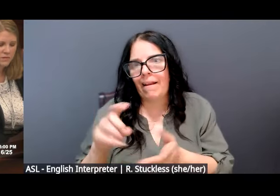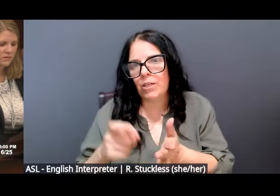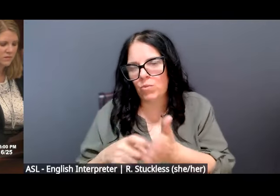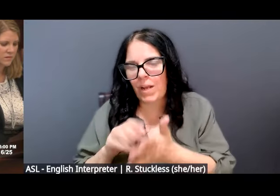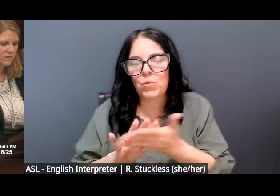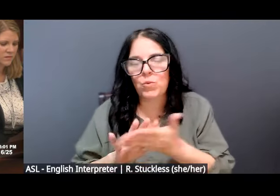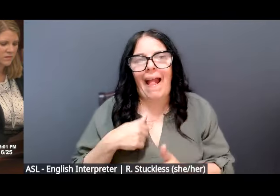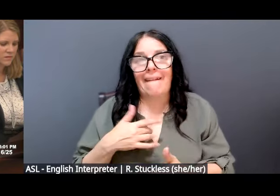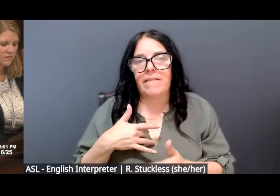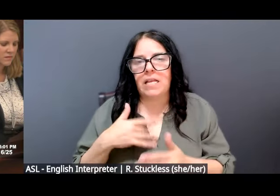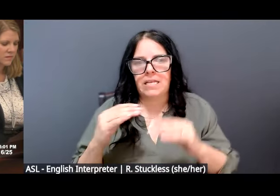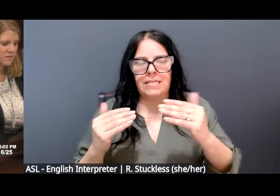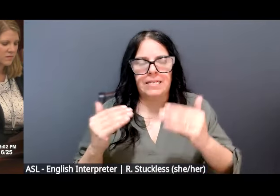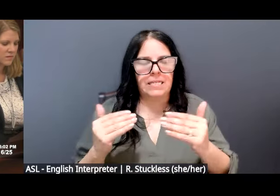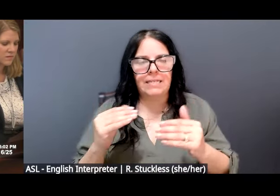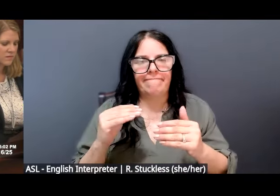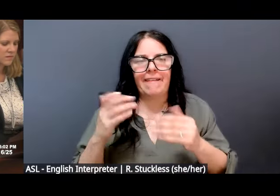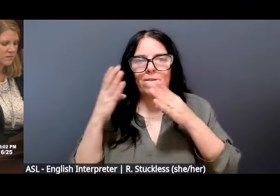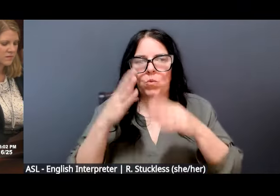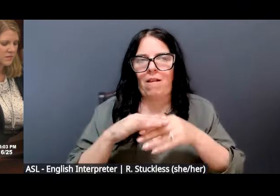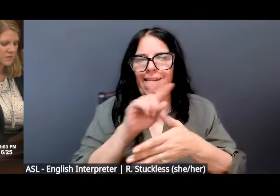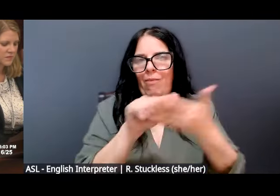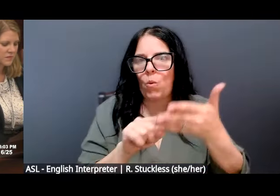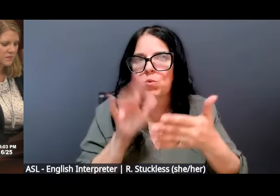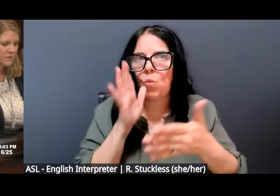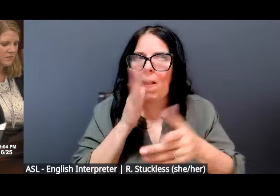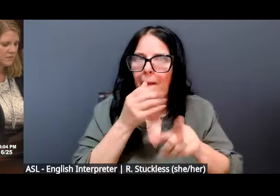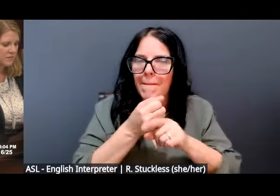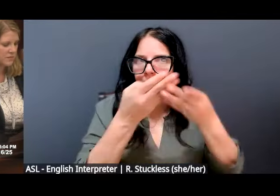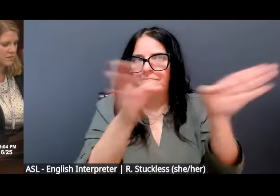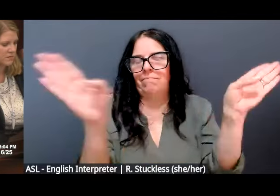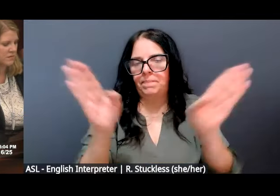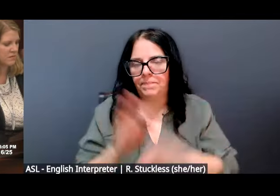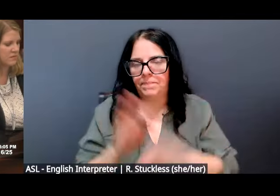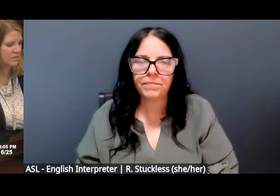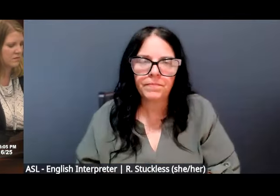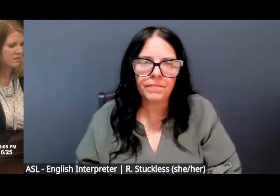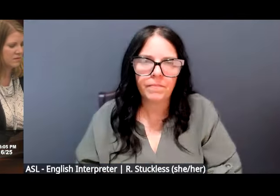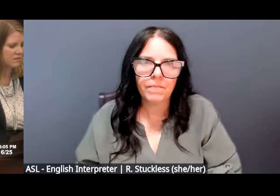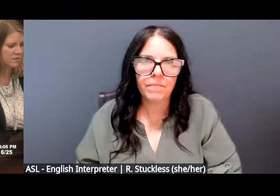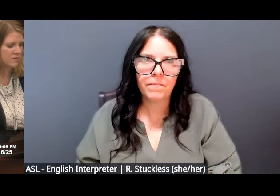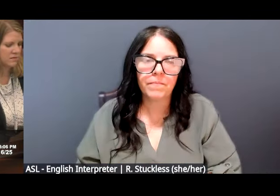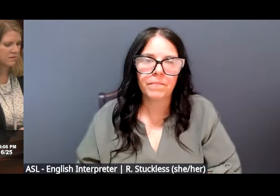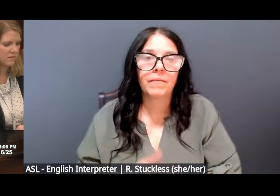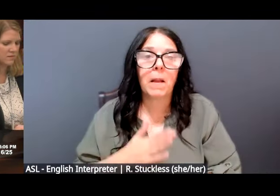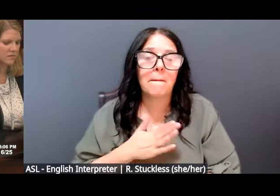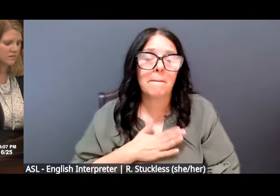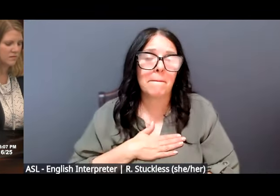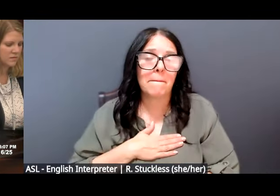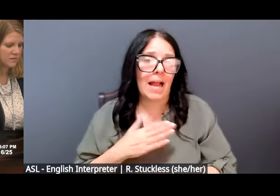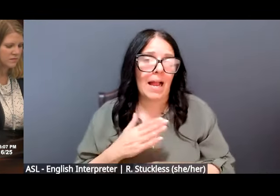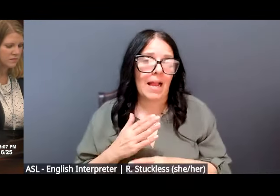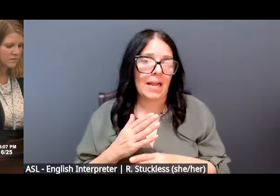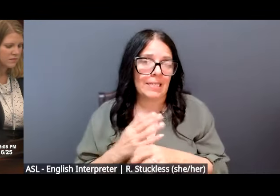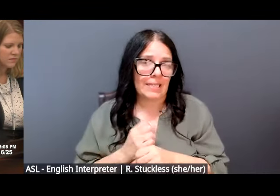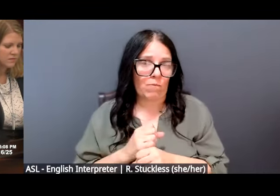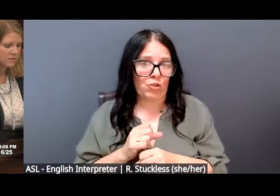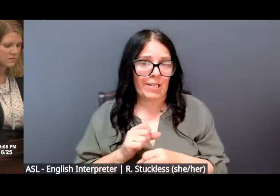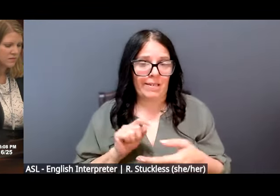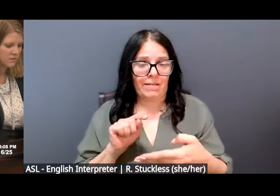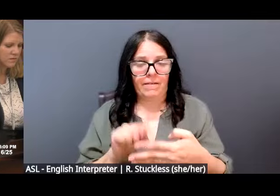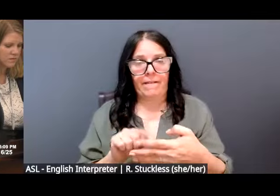what I tried to focus on. With regard to the first sentence in my summary, the requirement to verify citizenship by